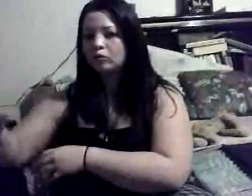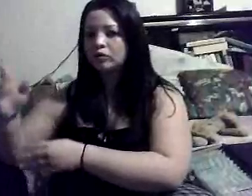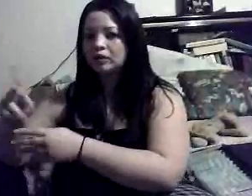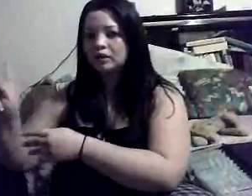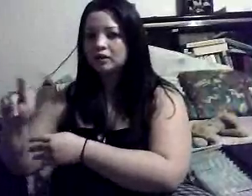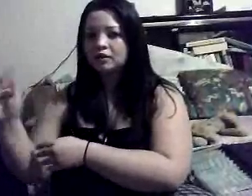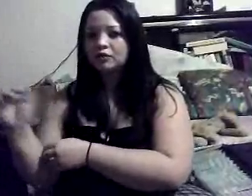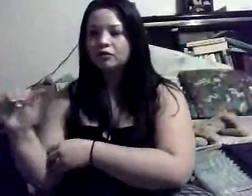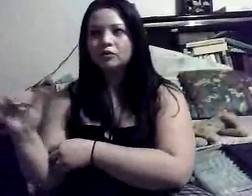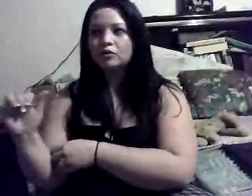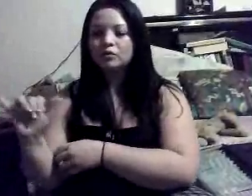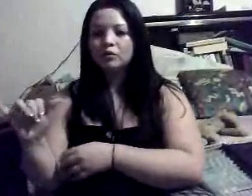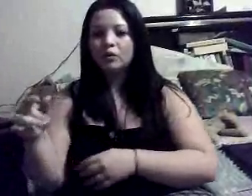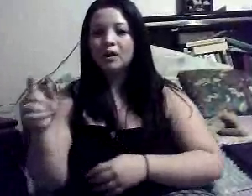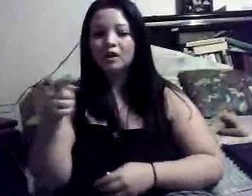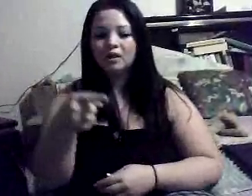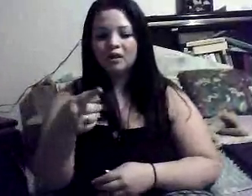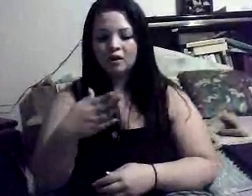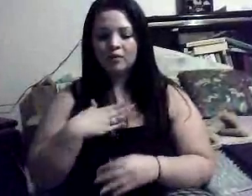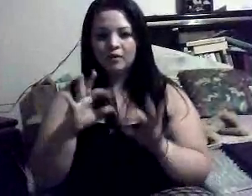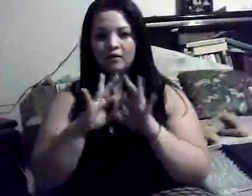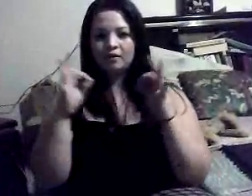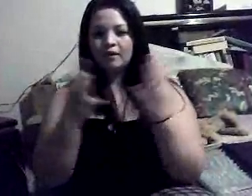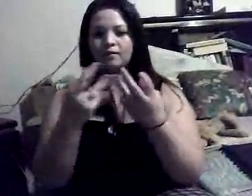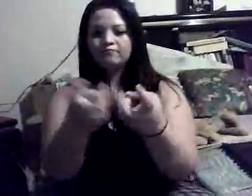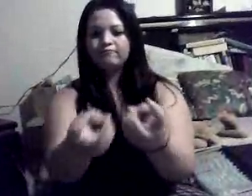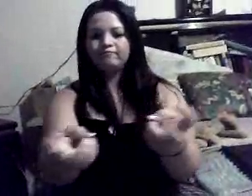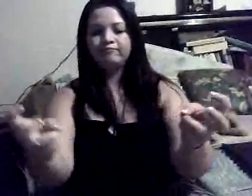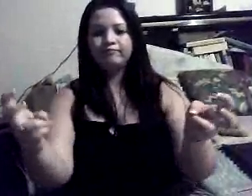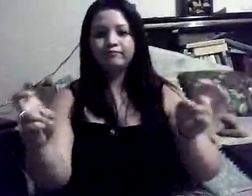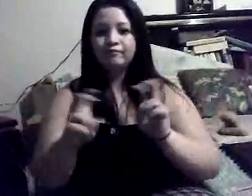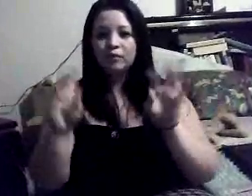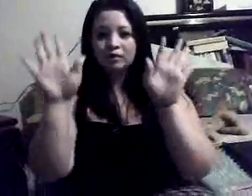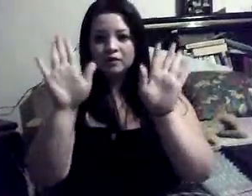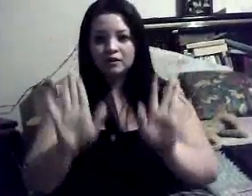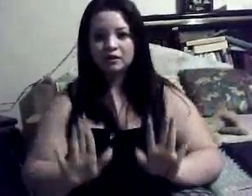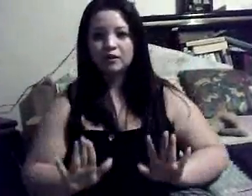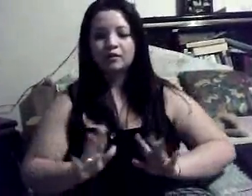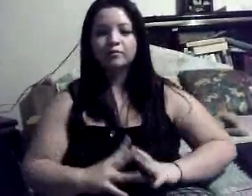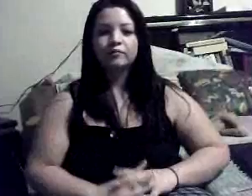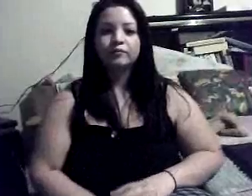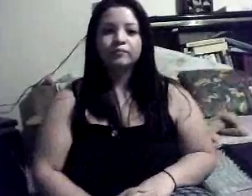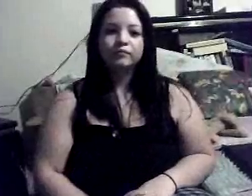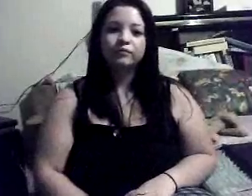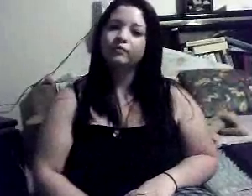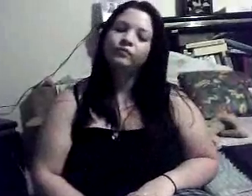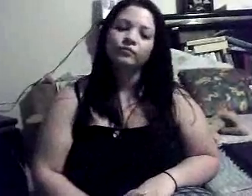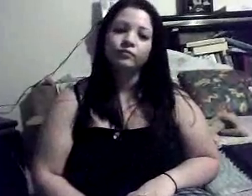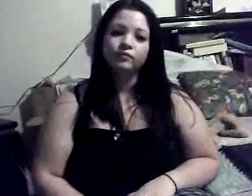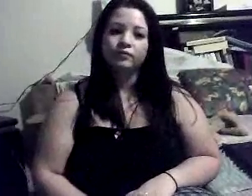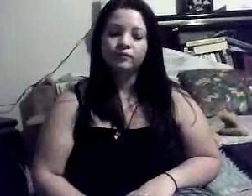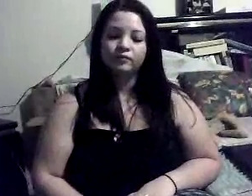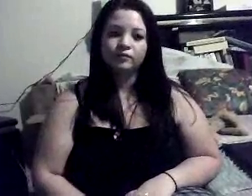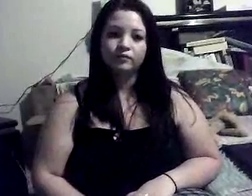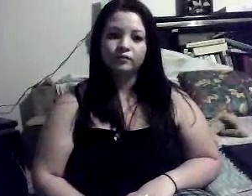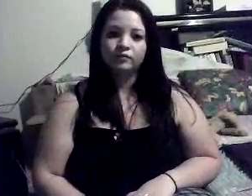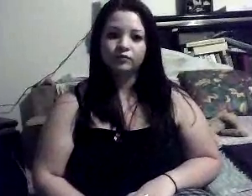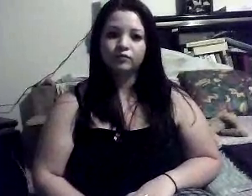We try and keep the same tradition that we had in my grandmother's time of meeting on Sunday evening and having a family